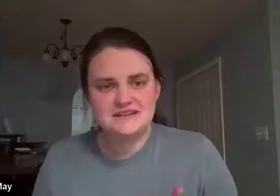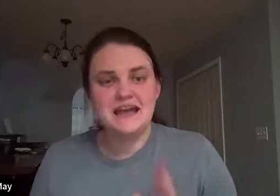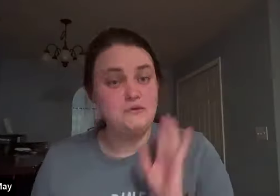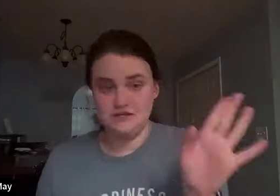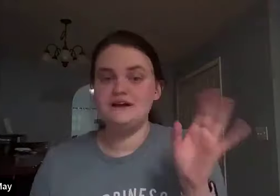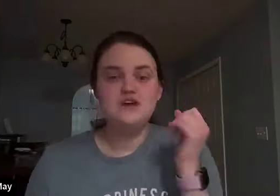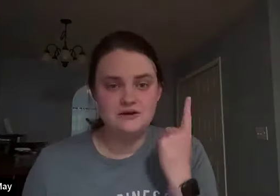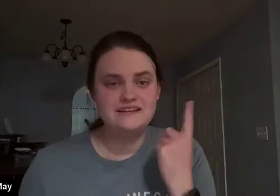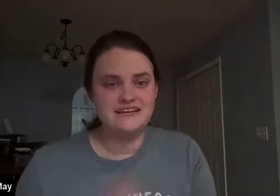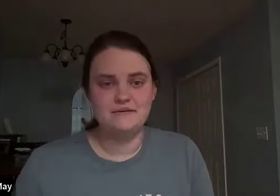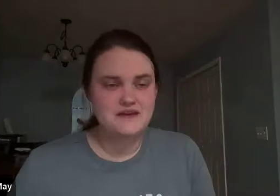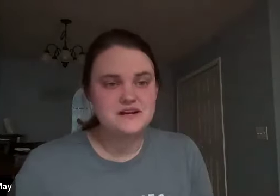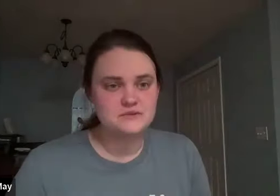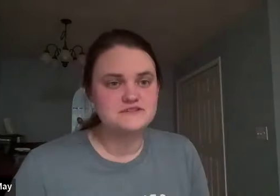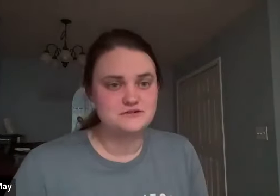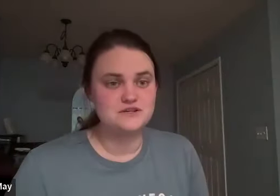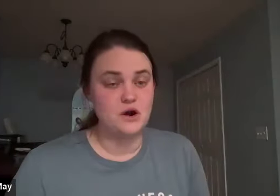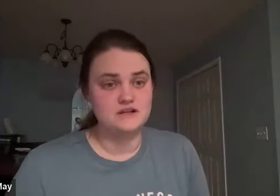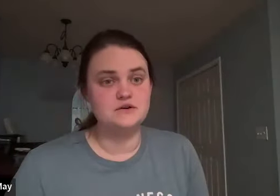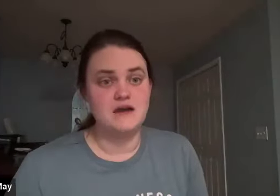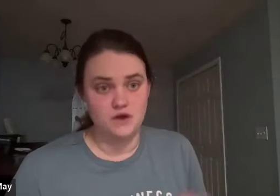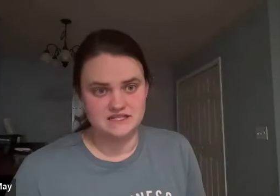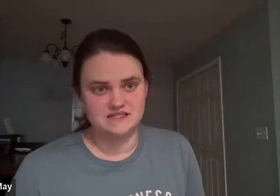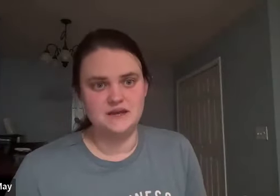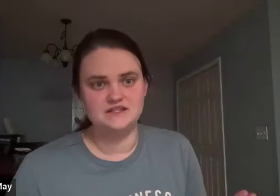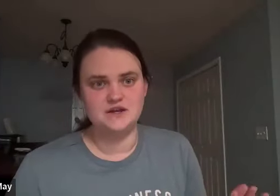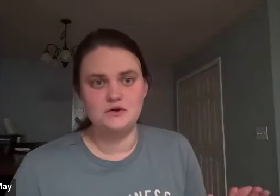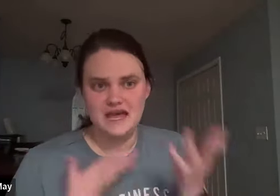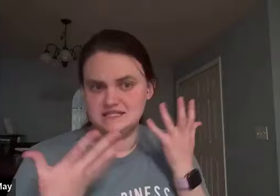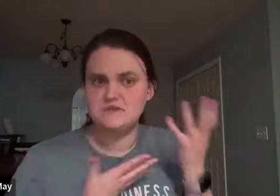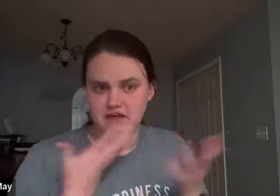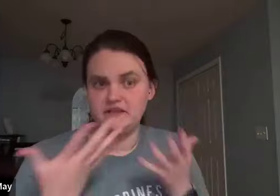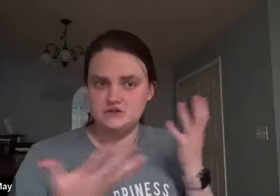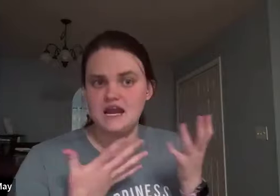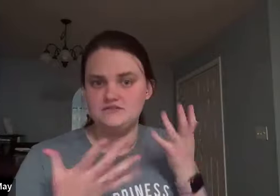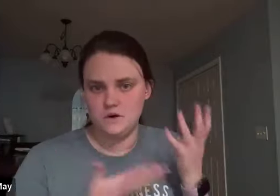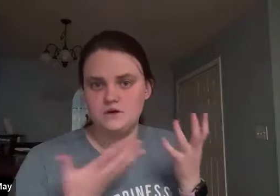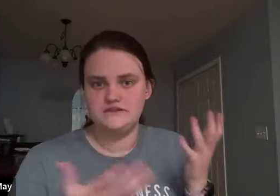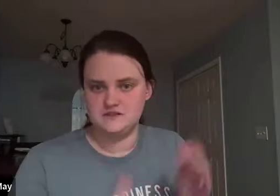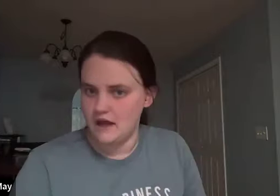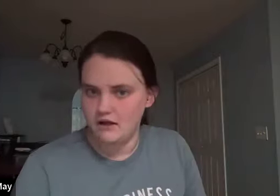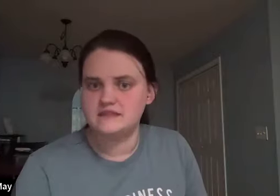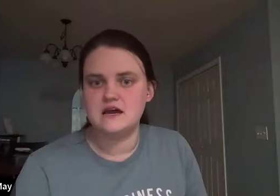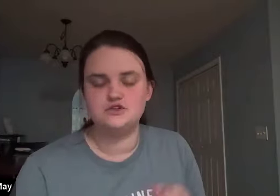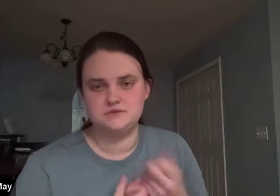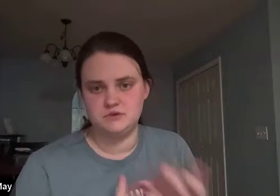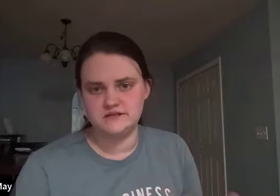Usually I totally get it. We have a couple of students who are also have autism. And so that's something that they do kind of have to work with as well, is how to express